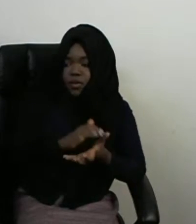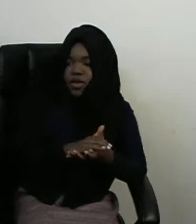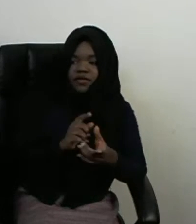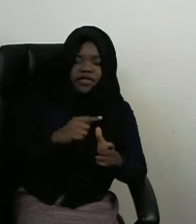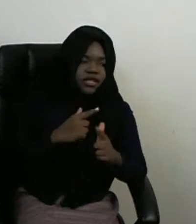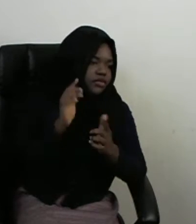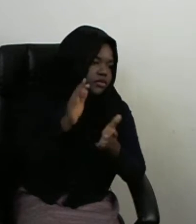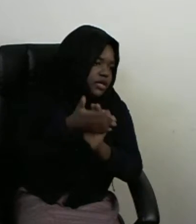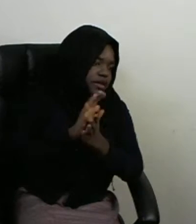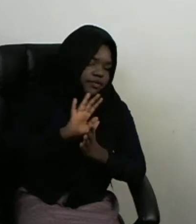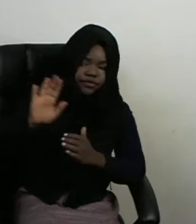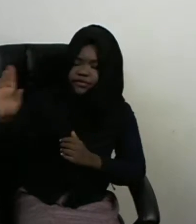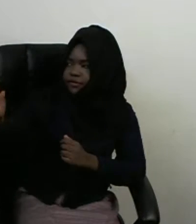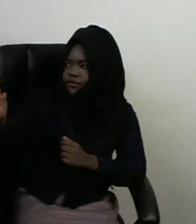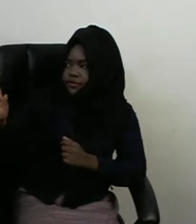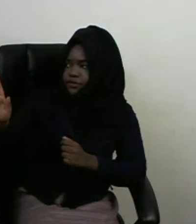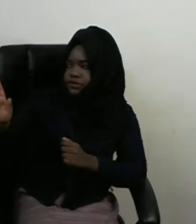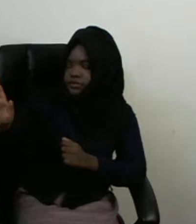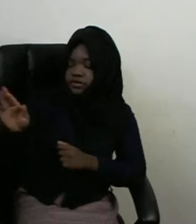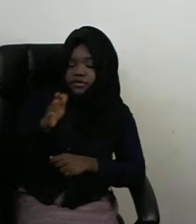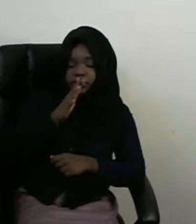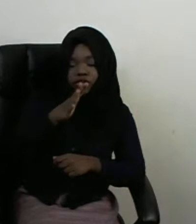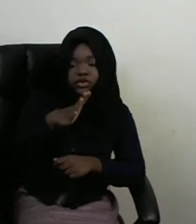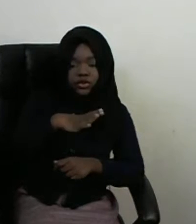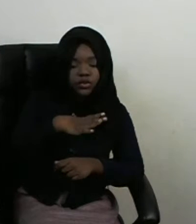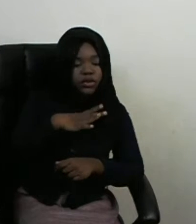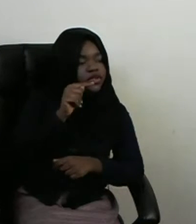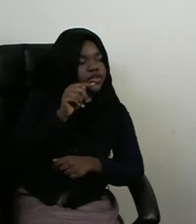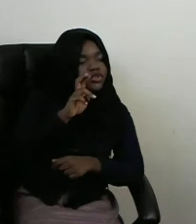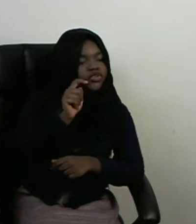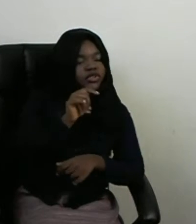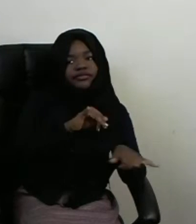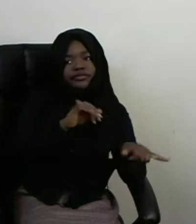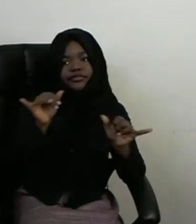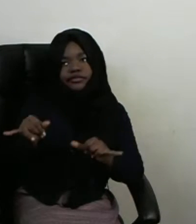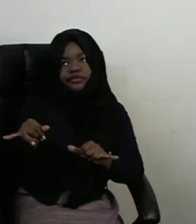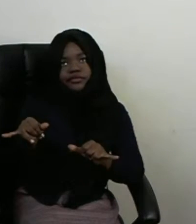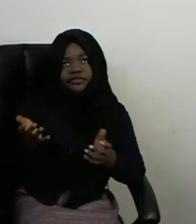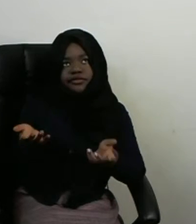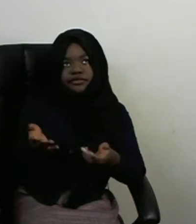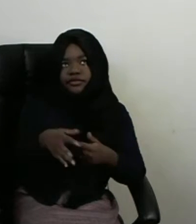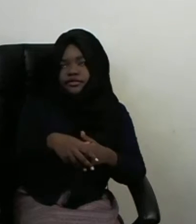be his. So women would be treated like